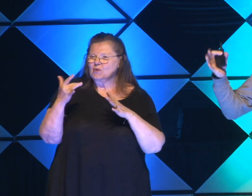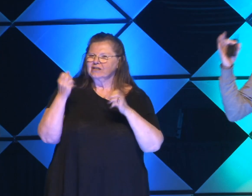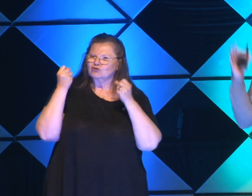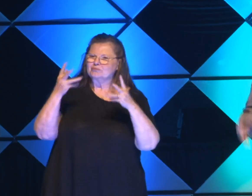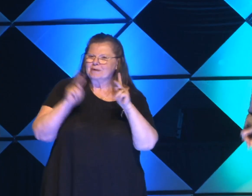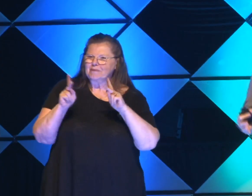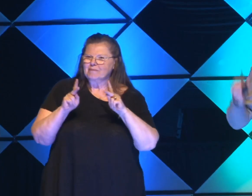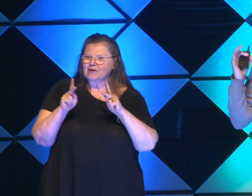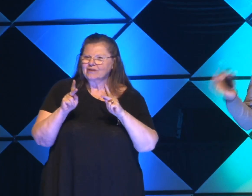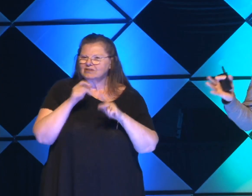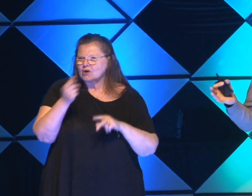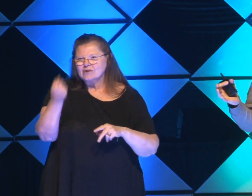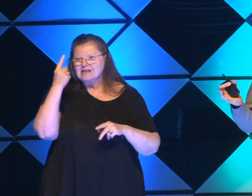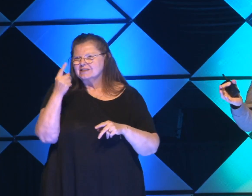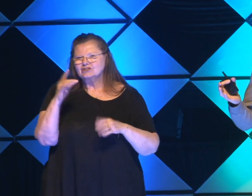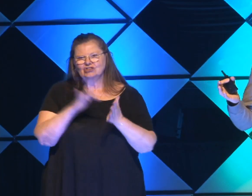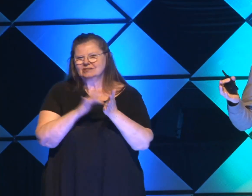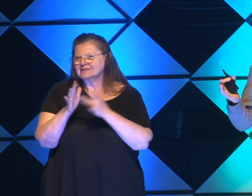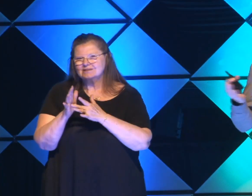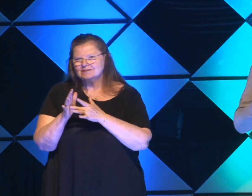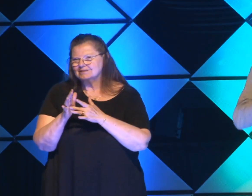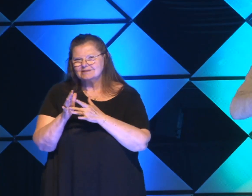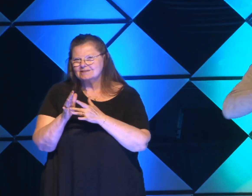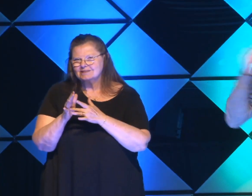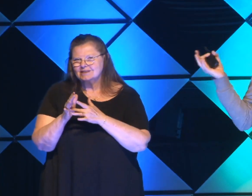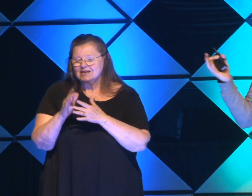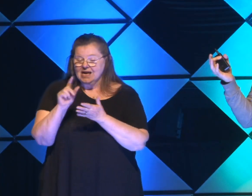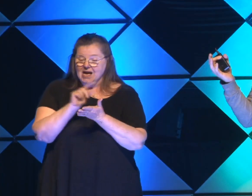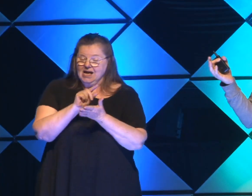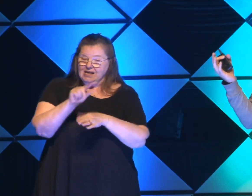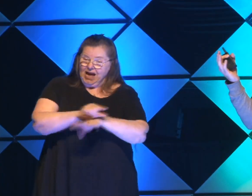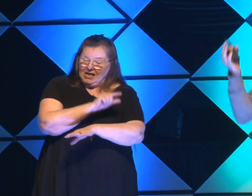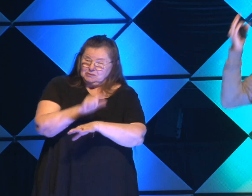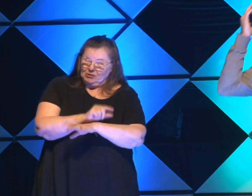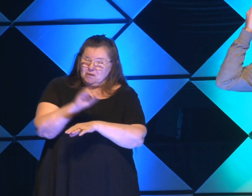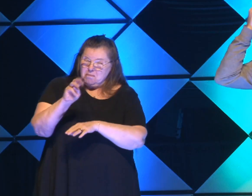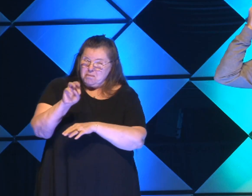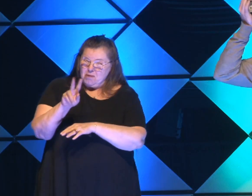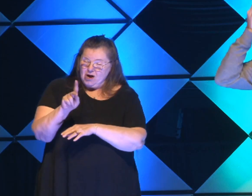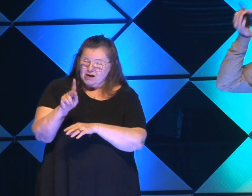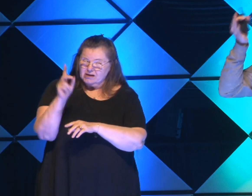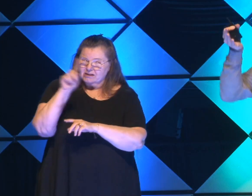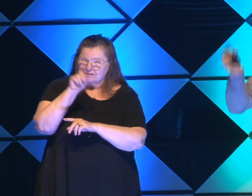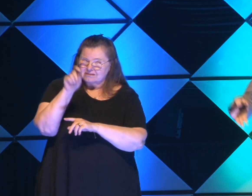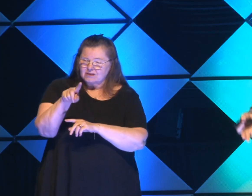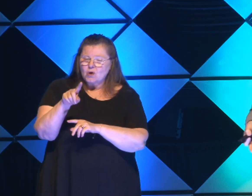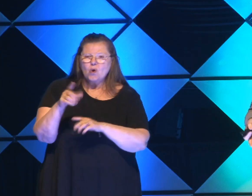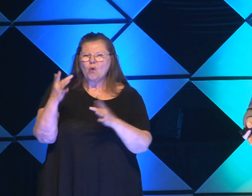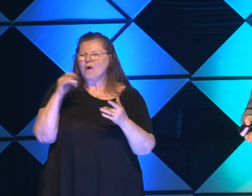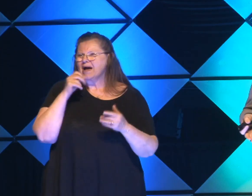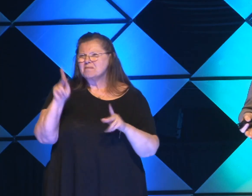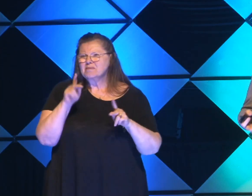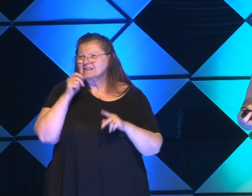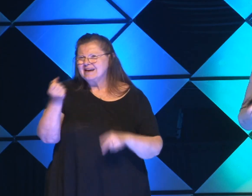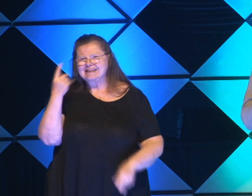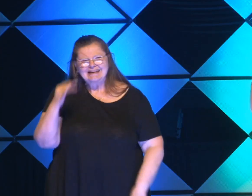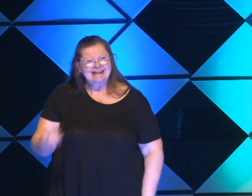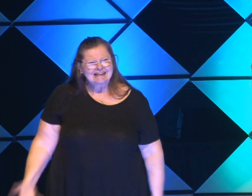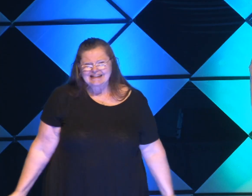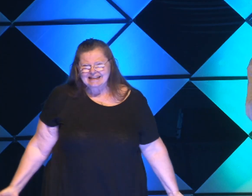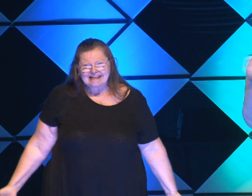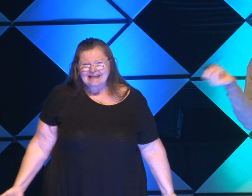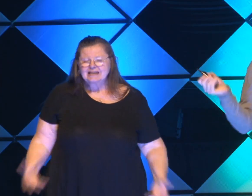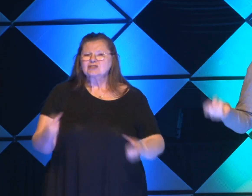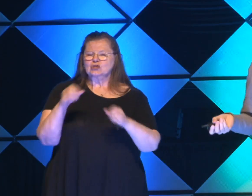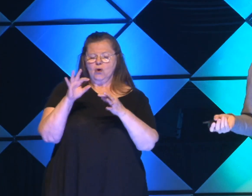people don't get Jesus, right? The Gospel of Mark is about this big question of why aren't people getting this? And so there's